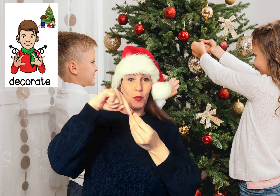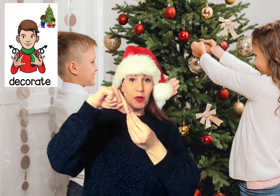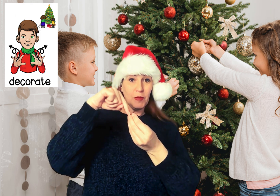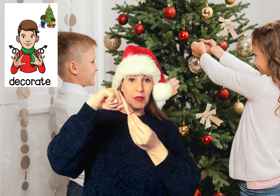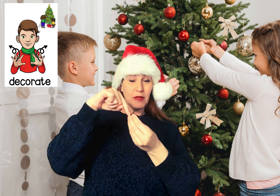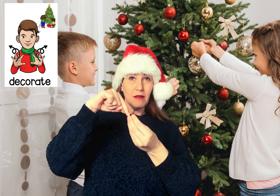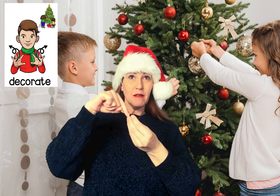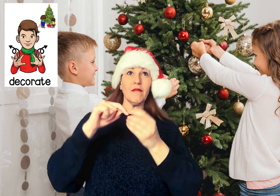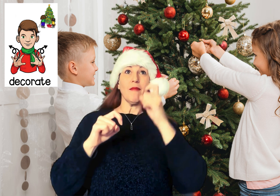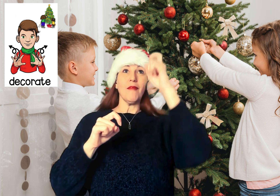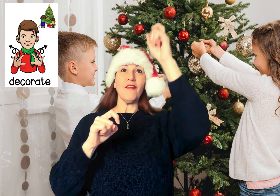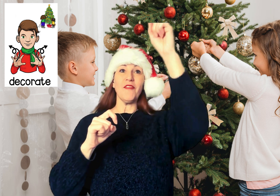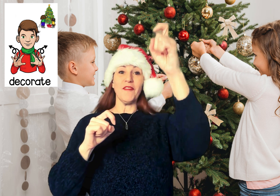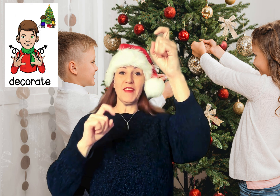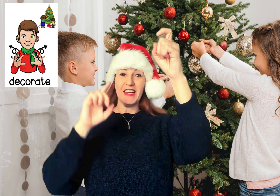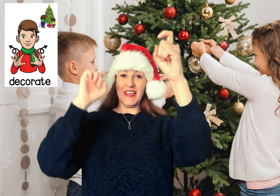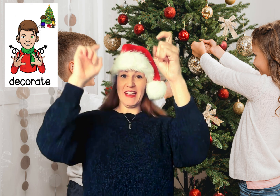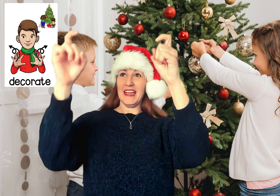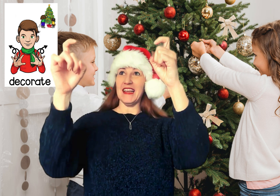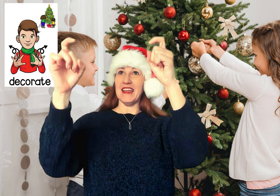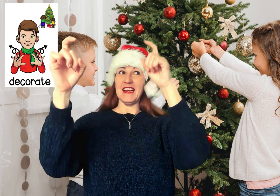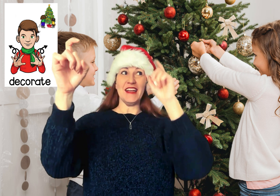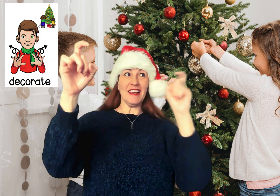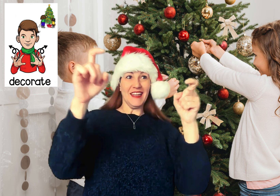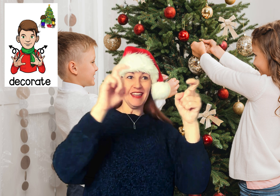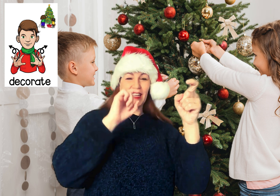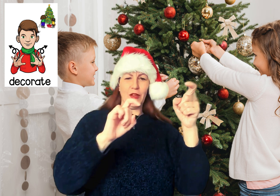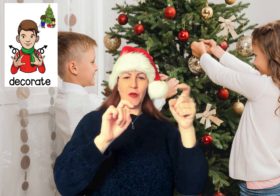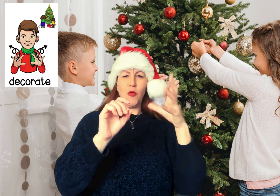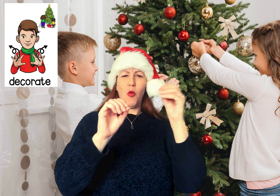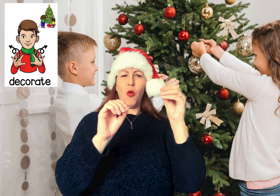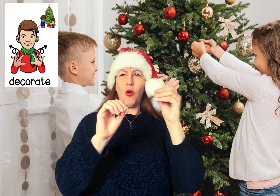Maybe you have ornaments and you hang them up,